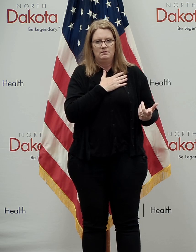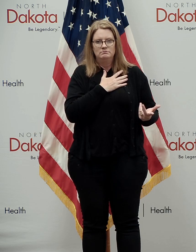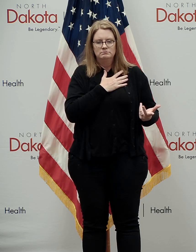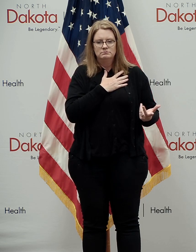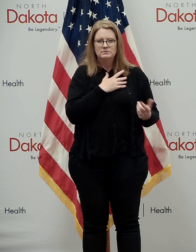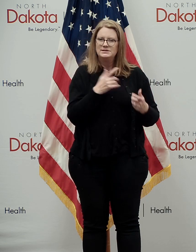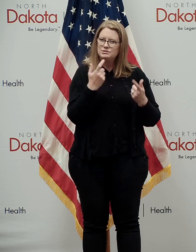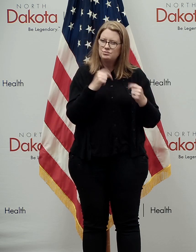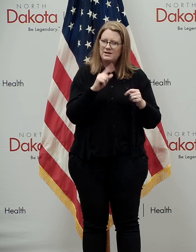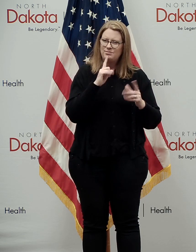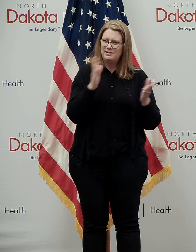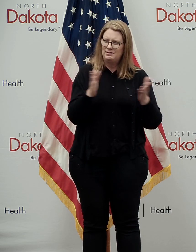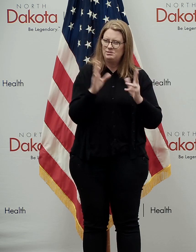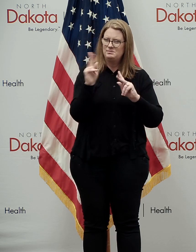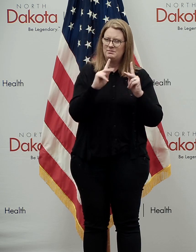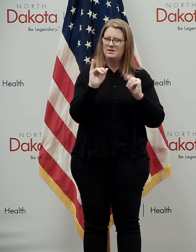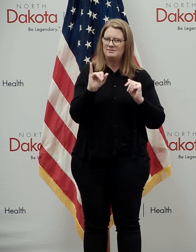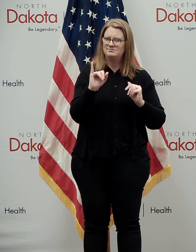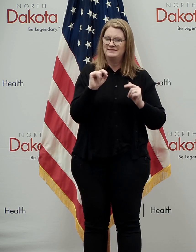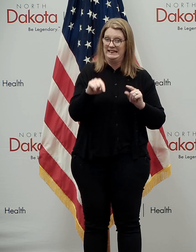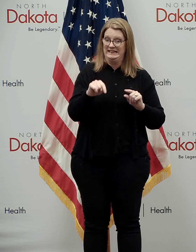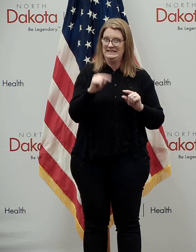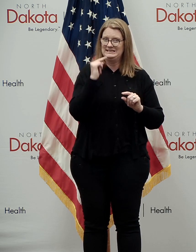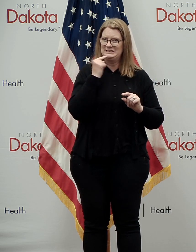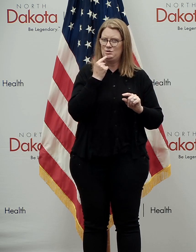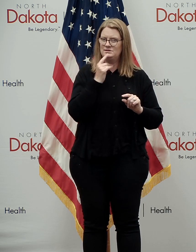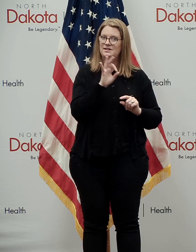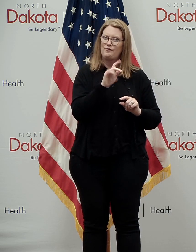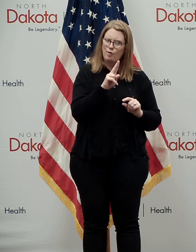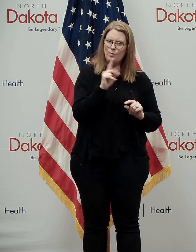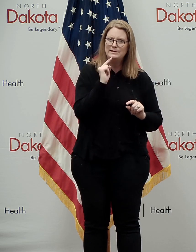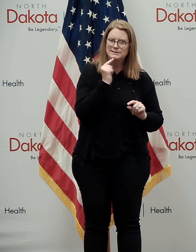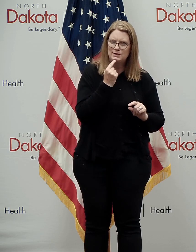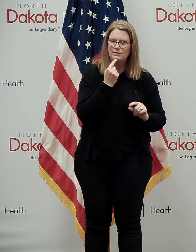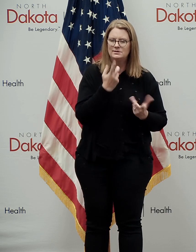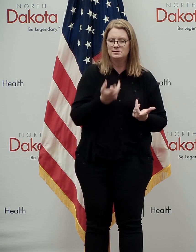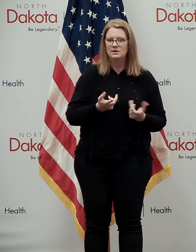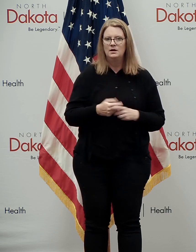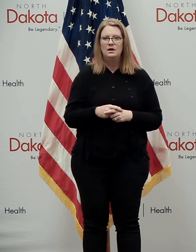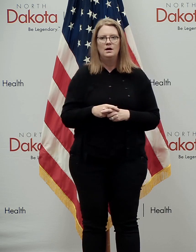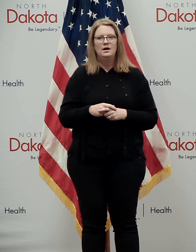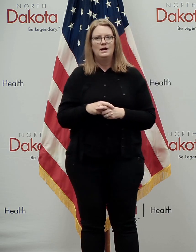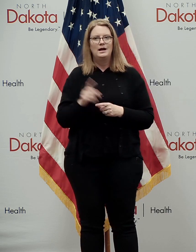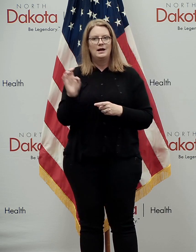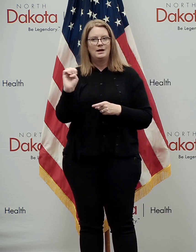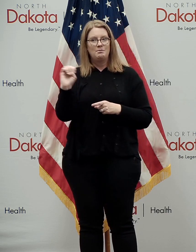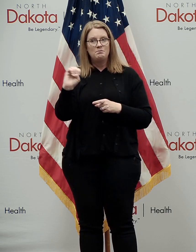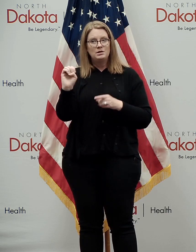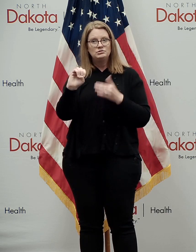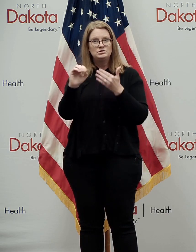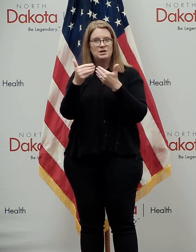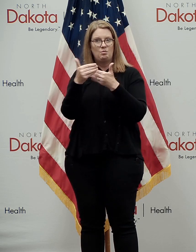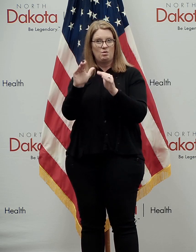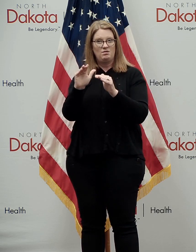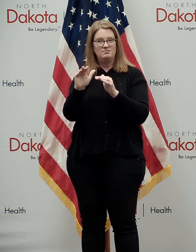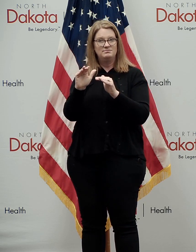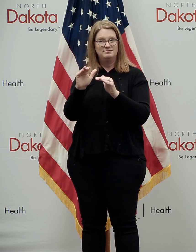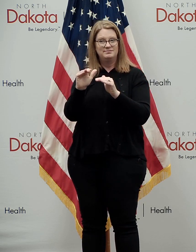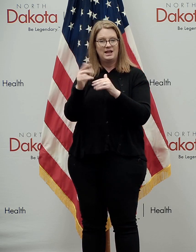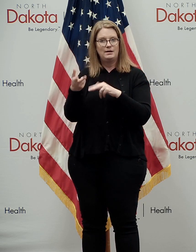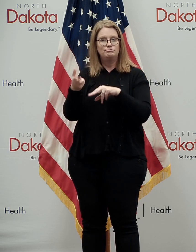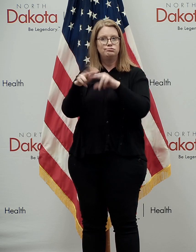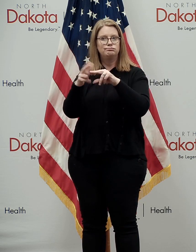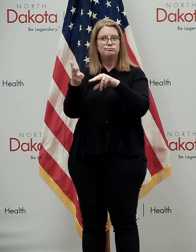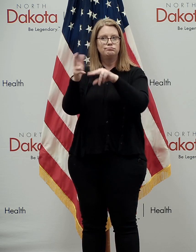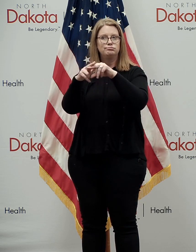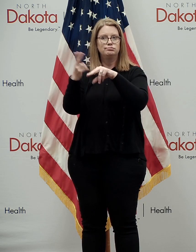people understand how serious that is. We do know that emergency visits go up seasonally, people